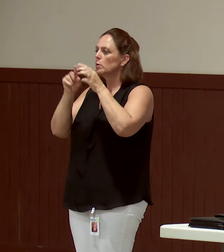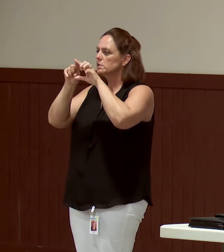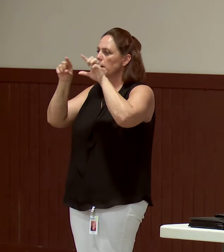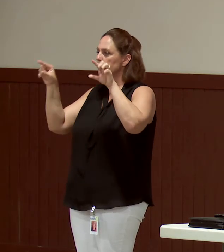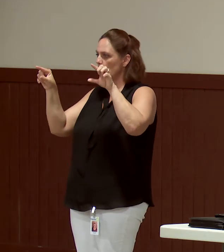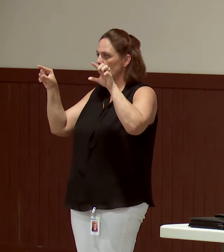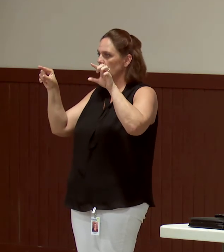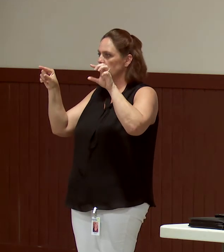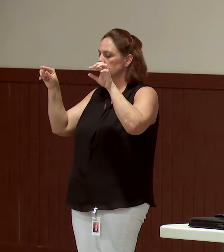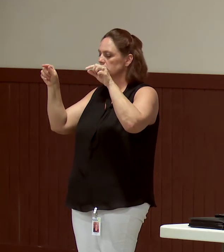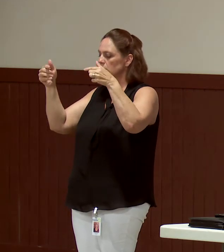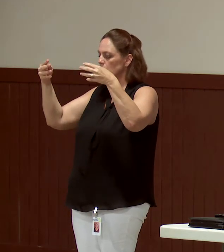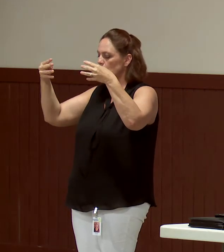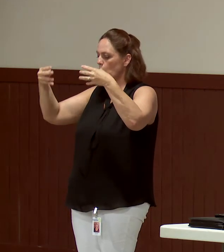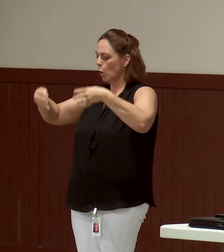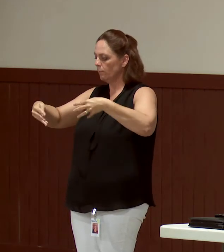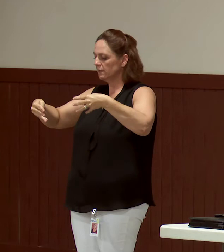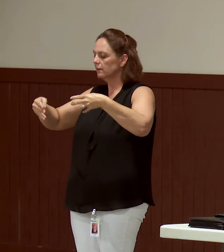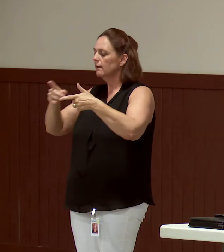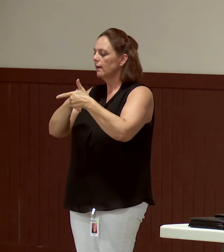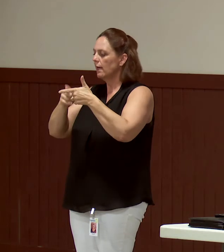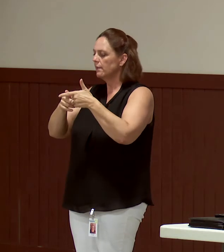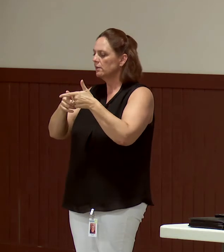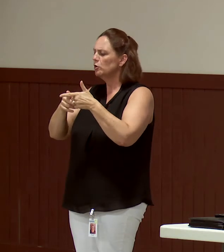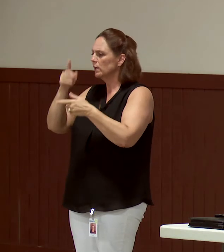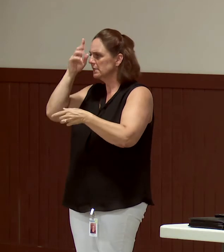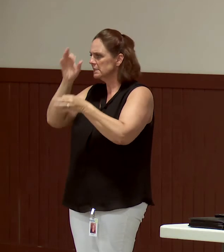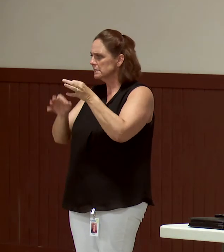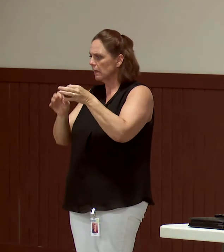drag those bars around into the ordering that you want.